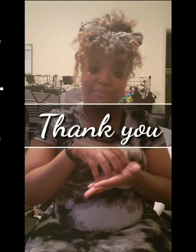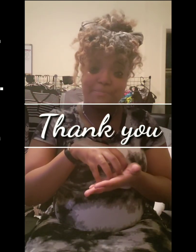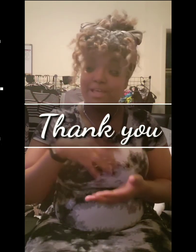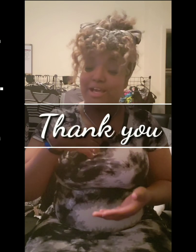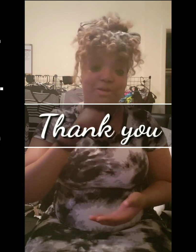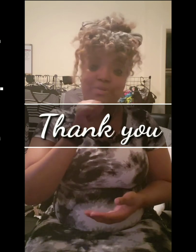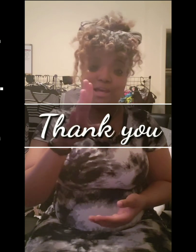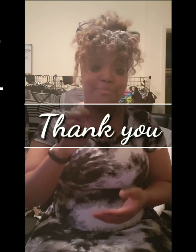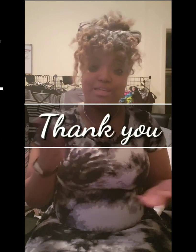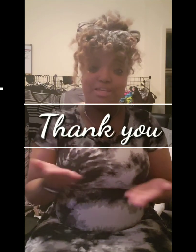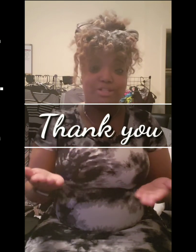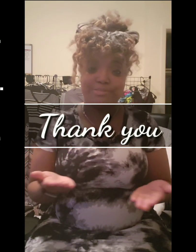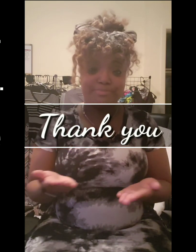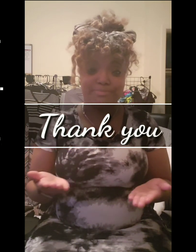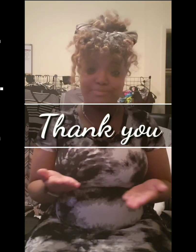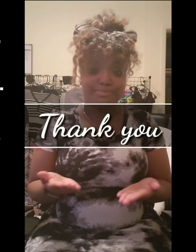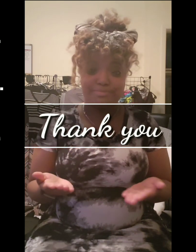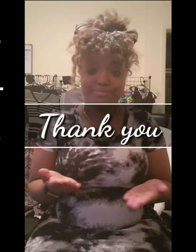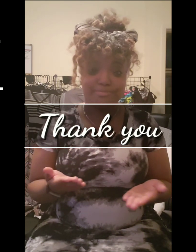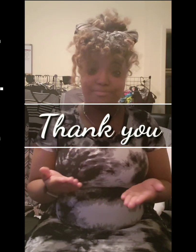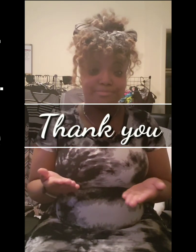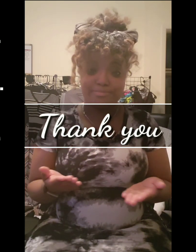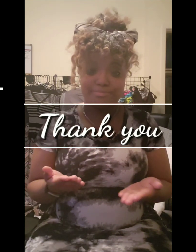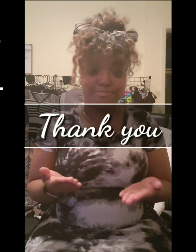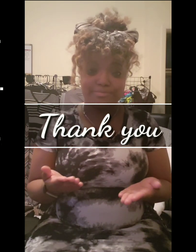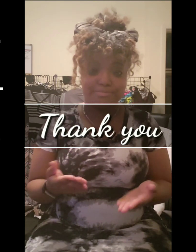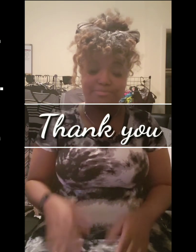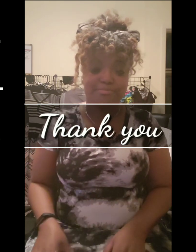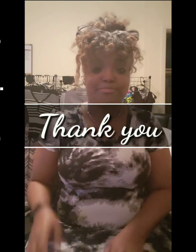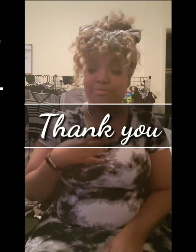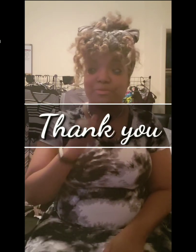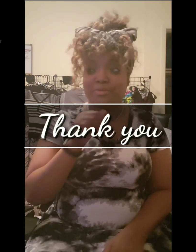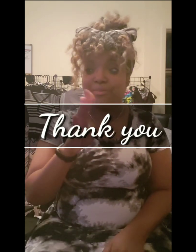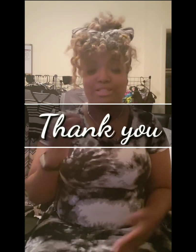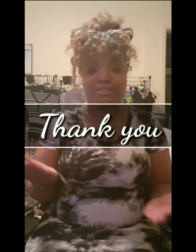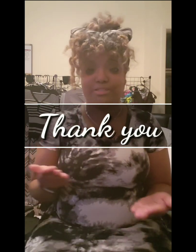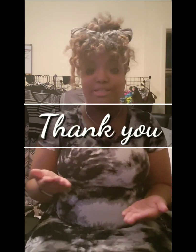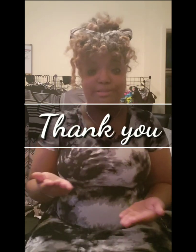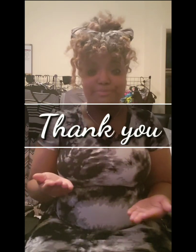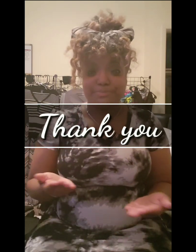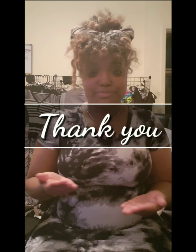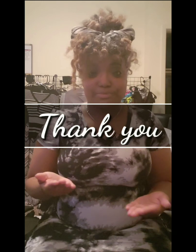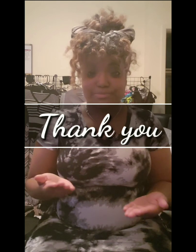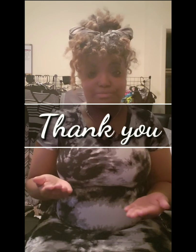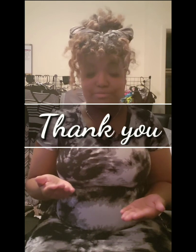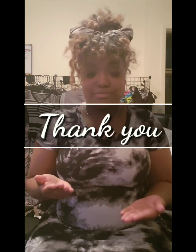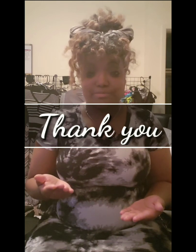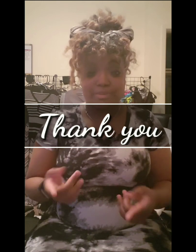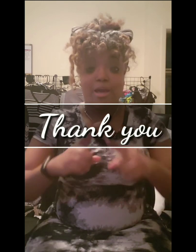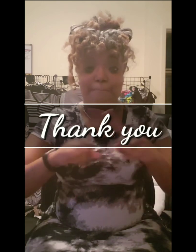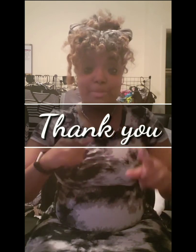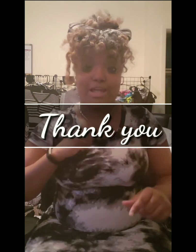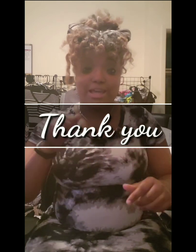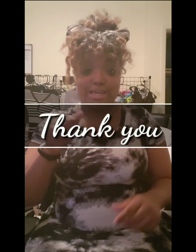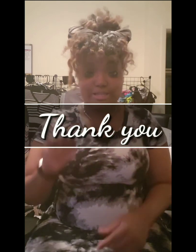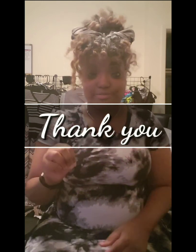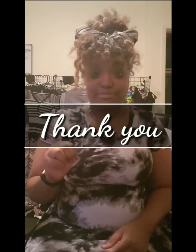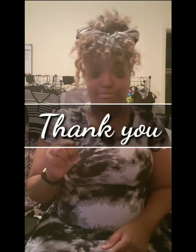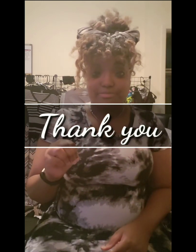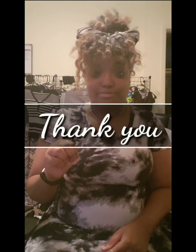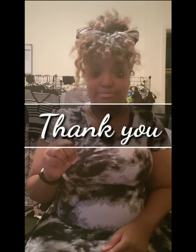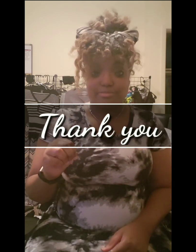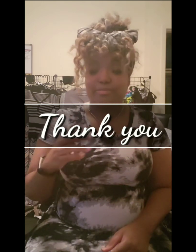that, I would not be here. I would not. And so, thank you guys, because I am